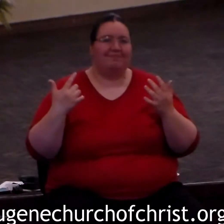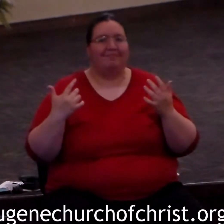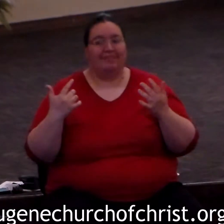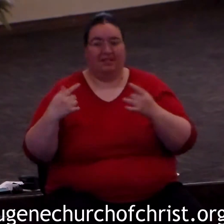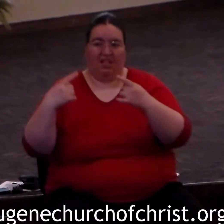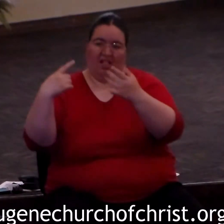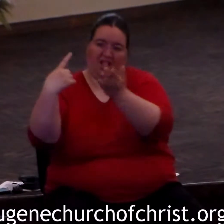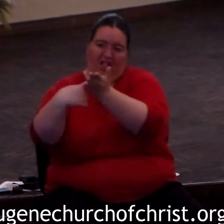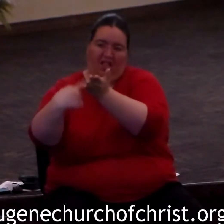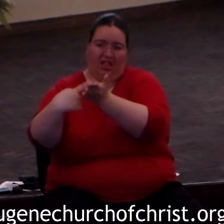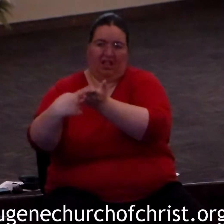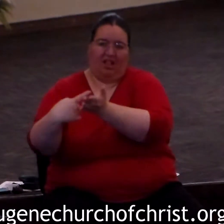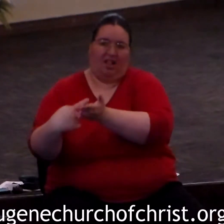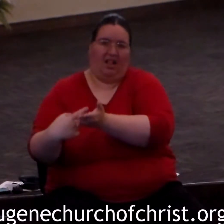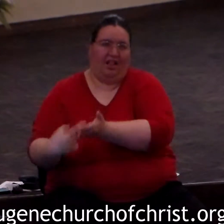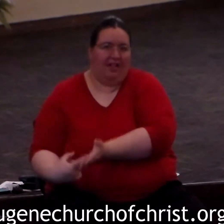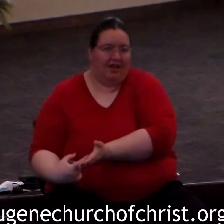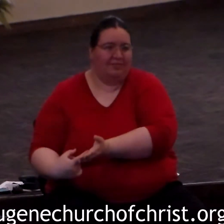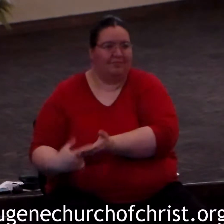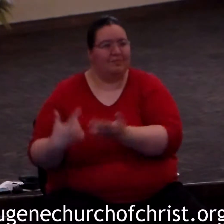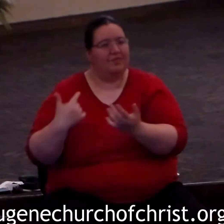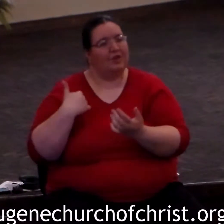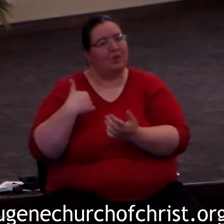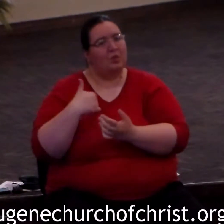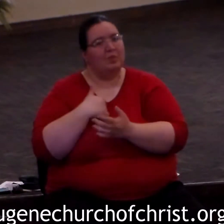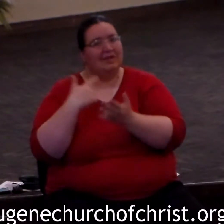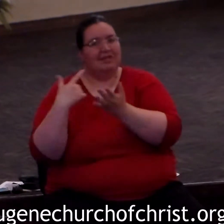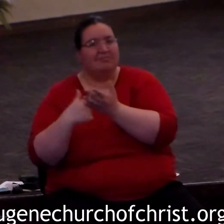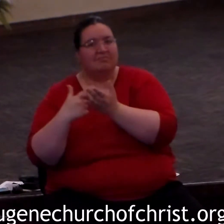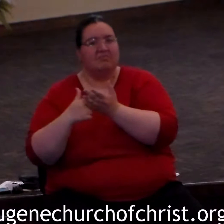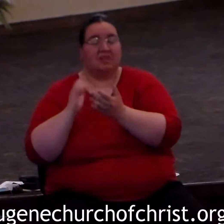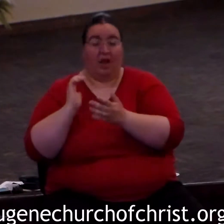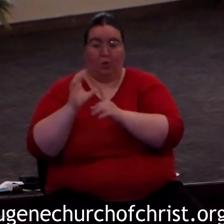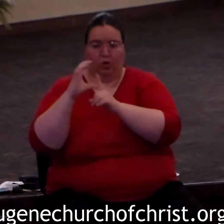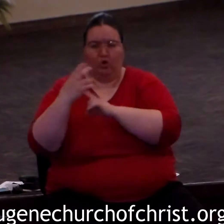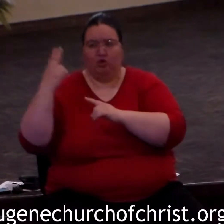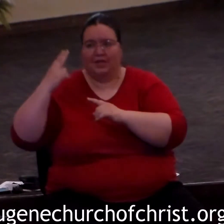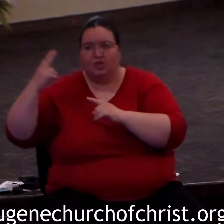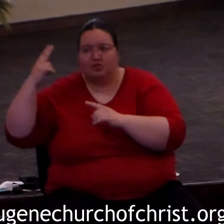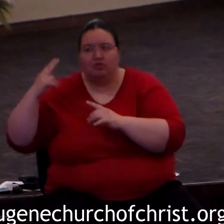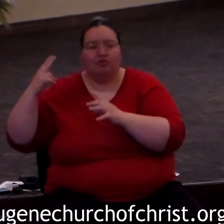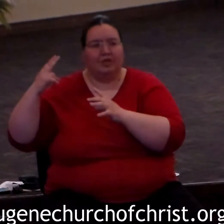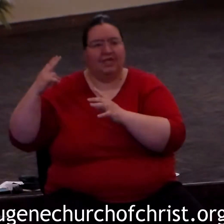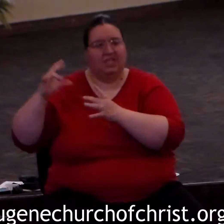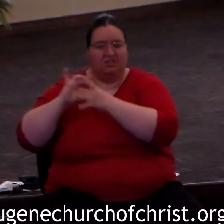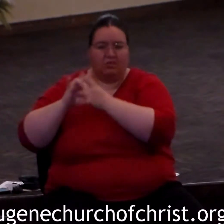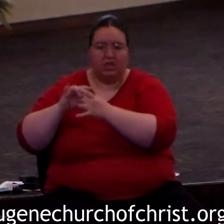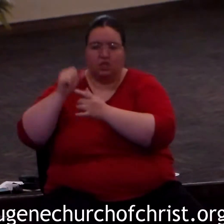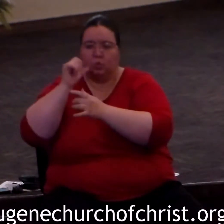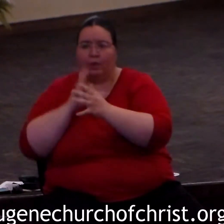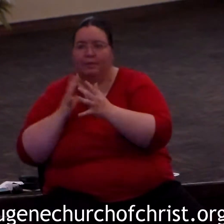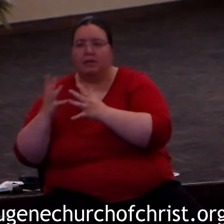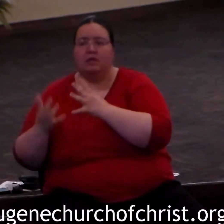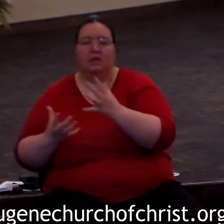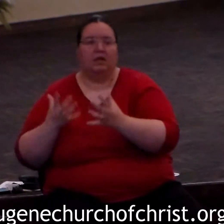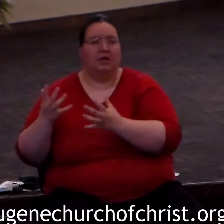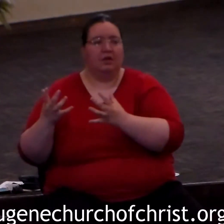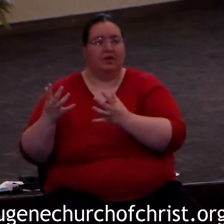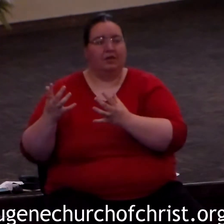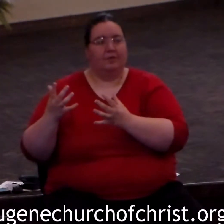of things. We talk about the history of our culture and what it has done with women. We are nowhere near what they experienced in